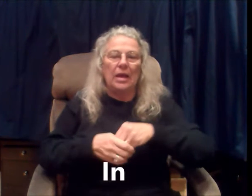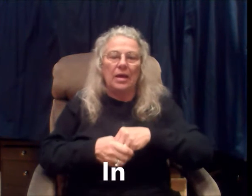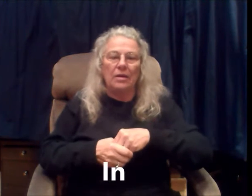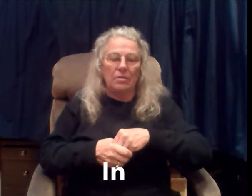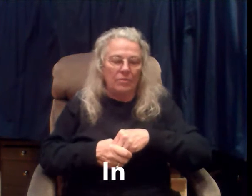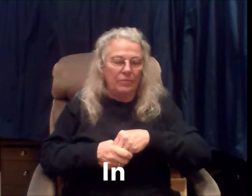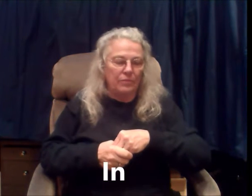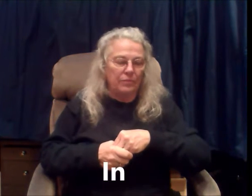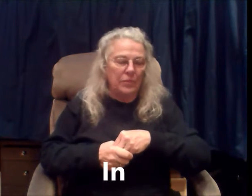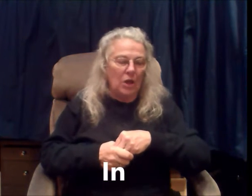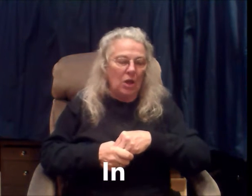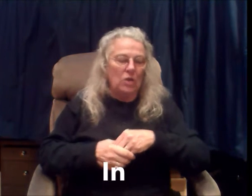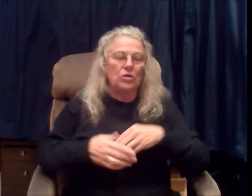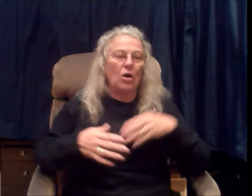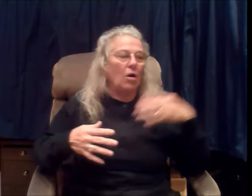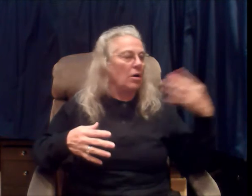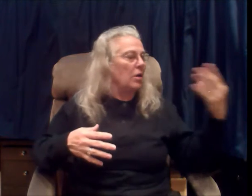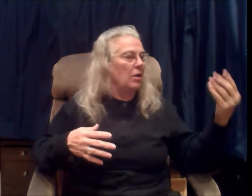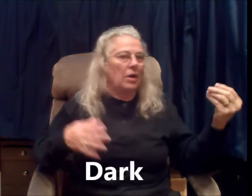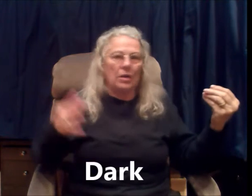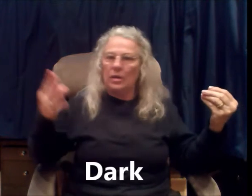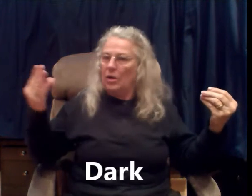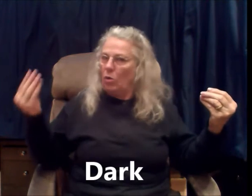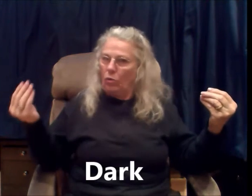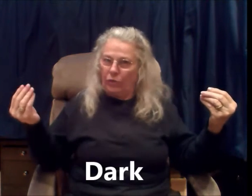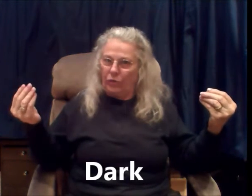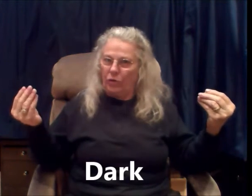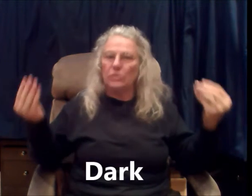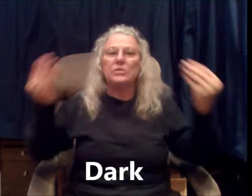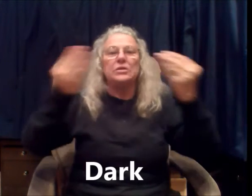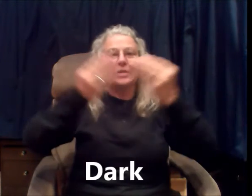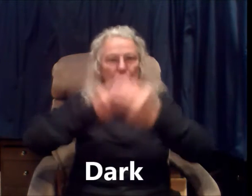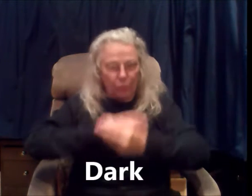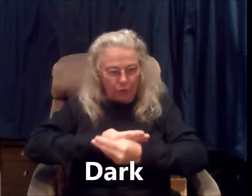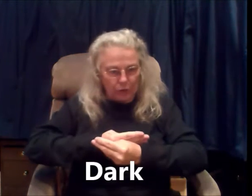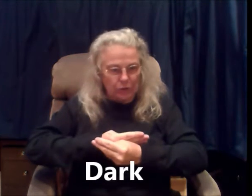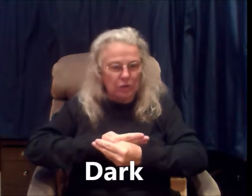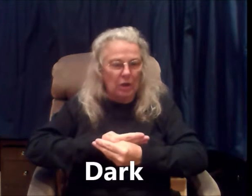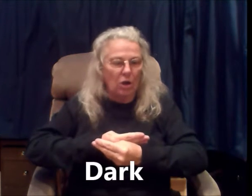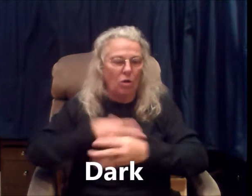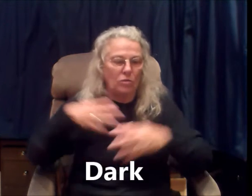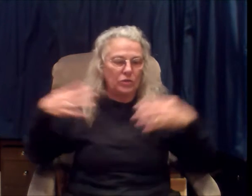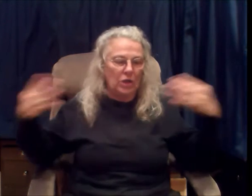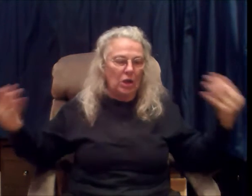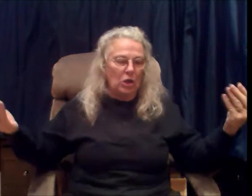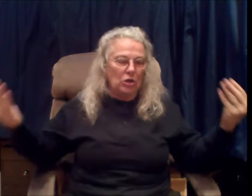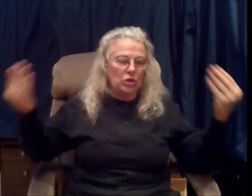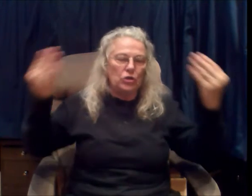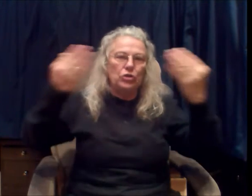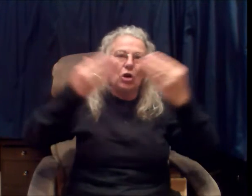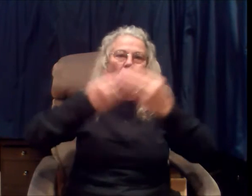In. Dark. Get a hold of the curtains, pull it closed.